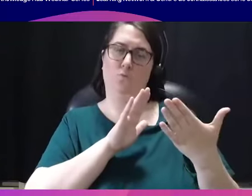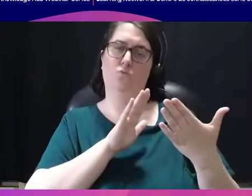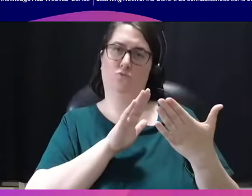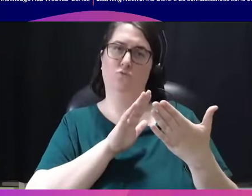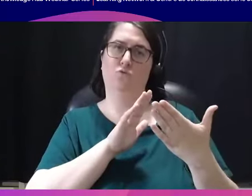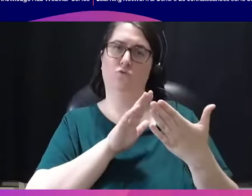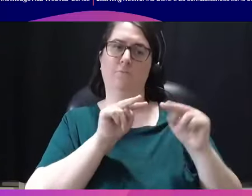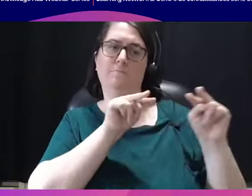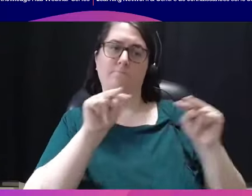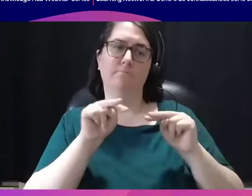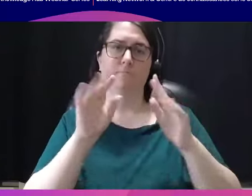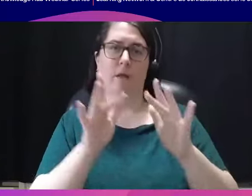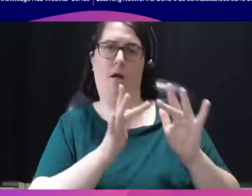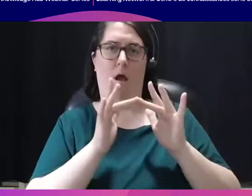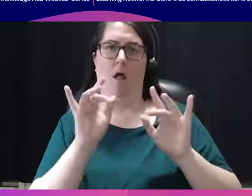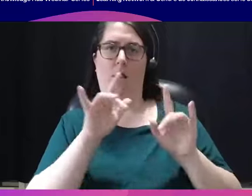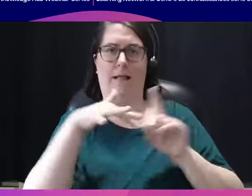regulating the cyberspace.